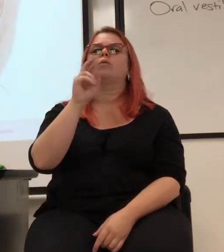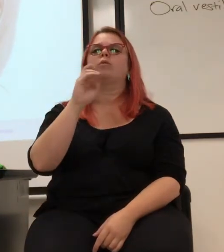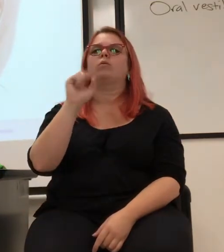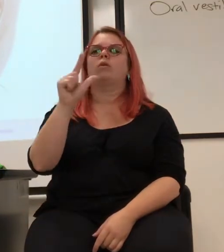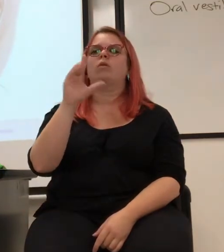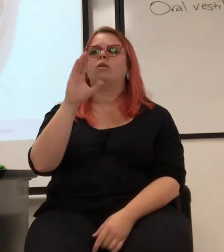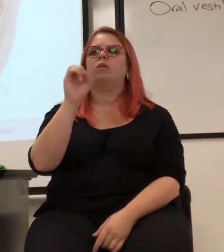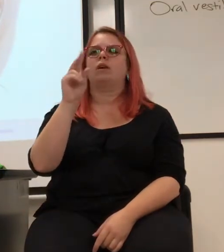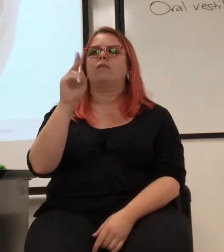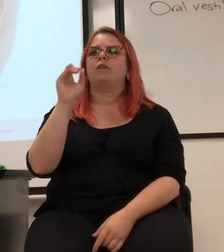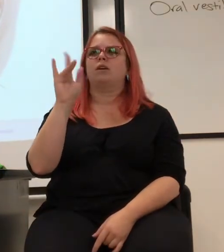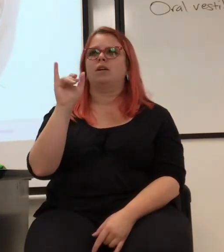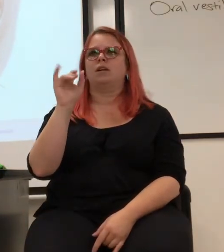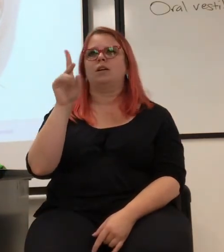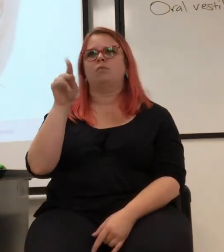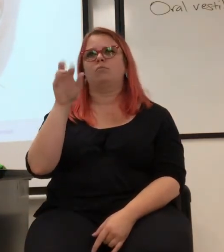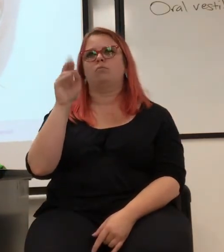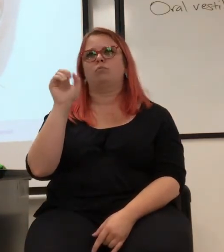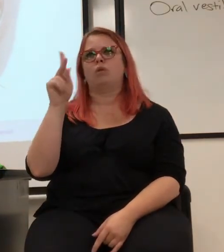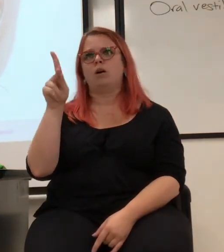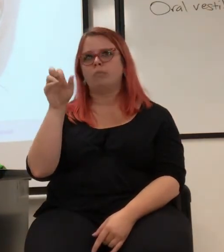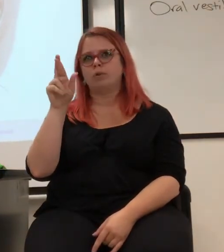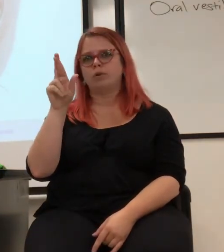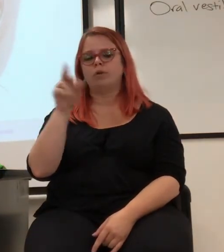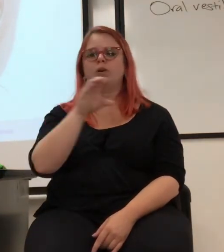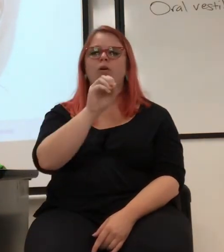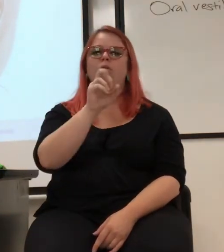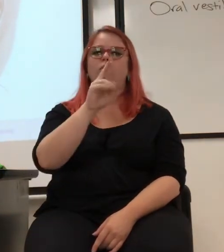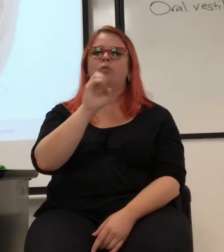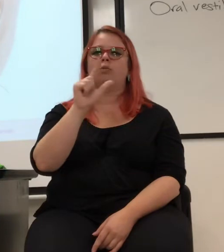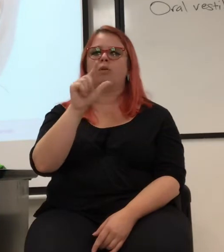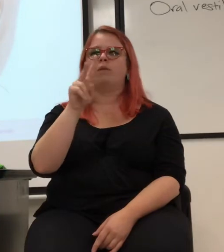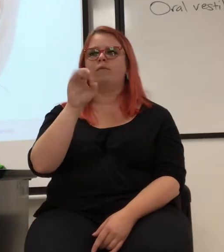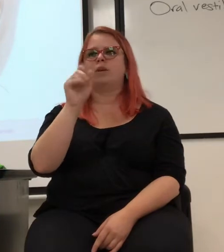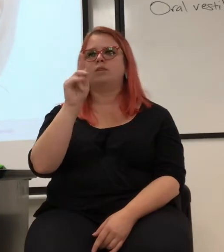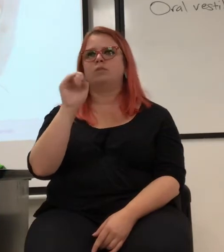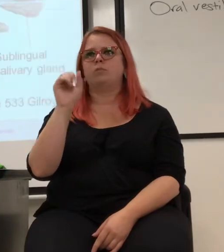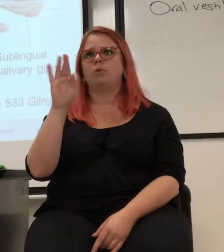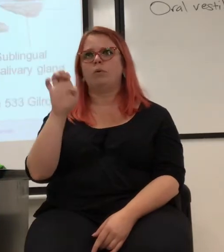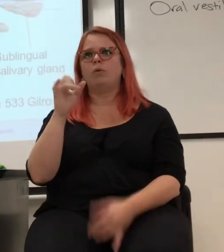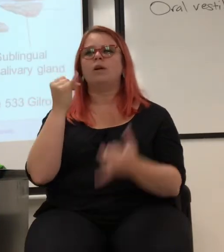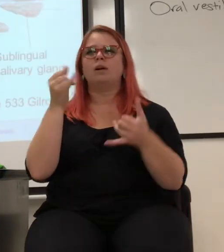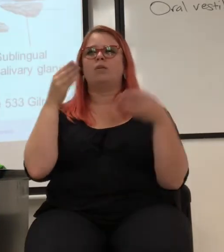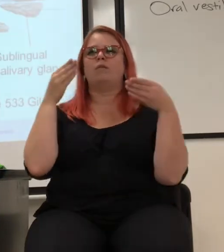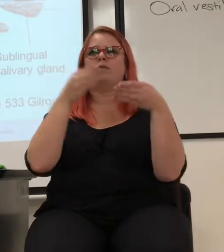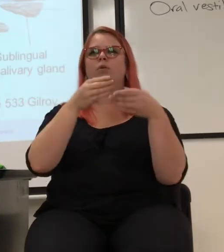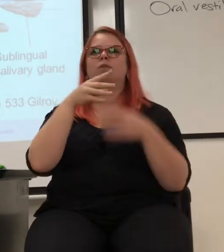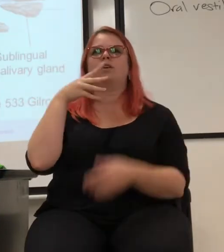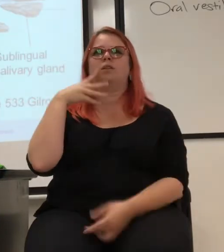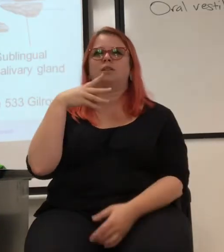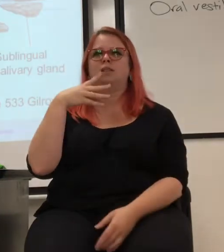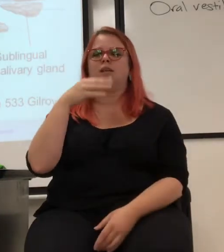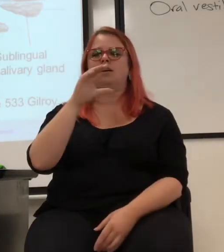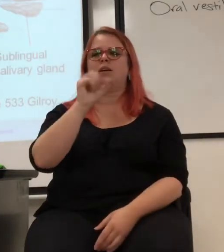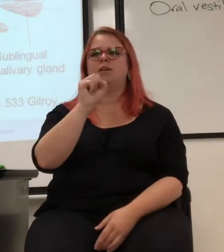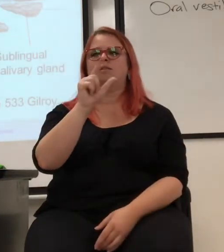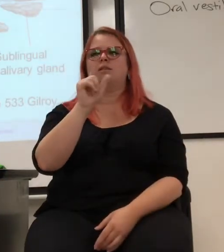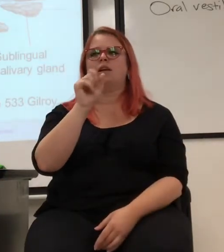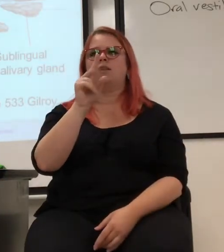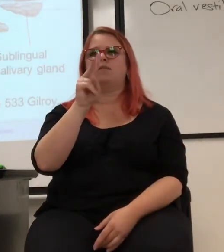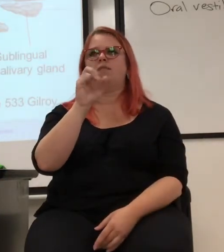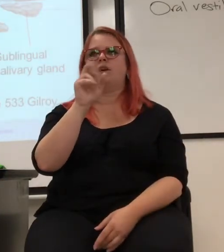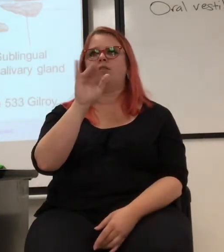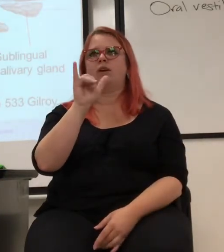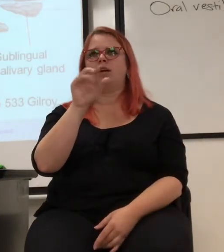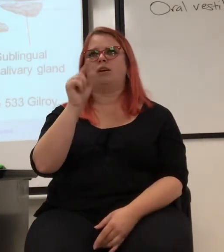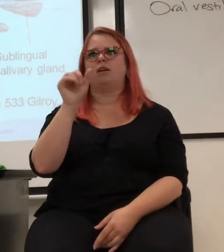talk about other things like salivary glands and teeth. Salivary glands, there's 3